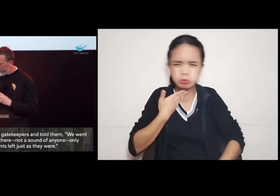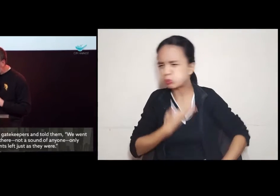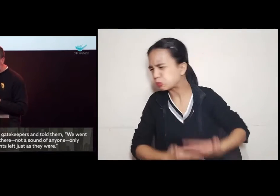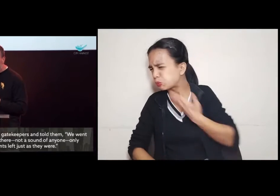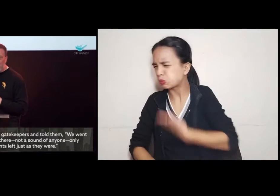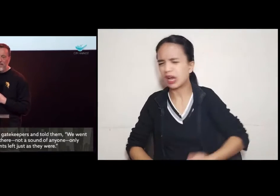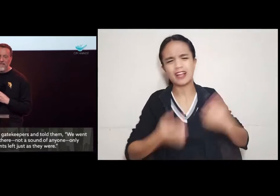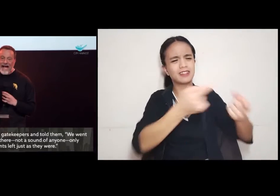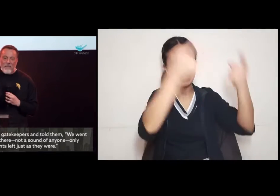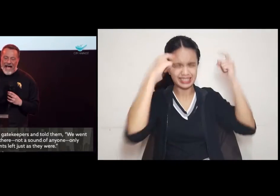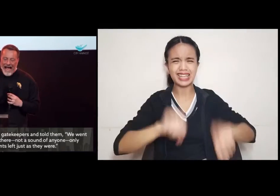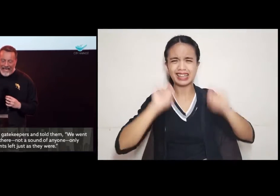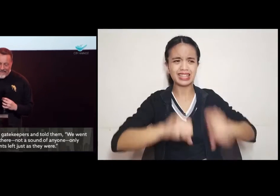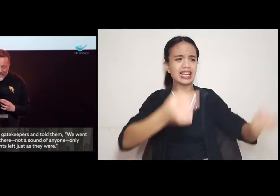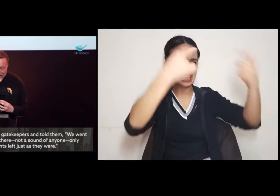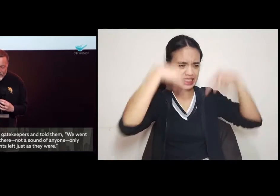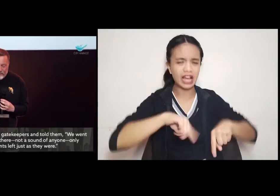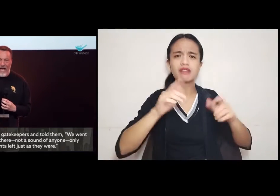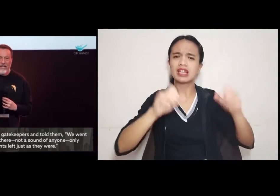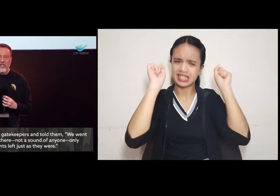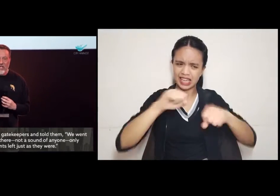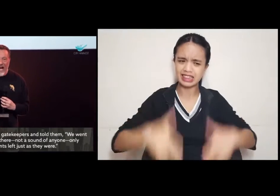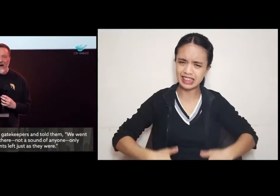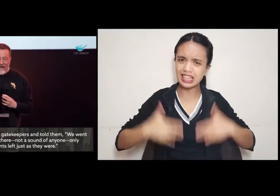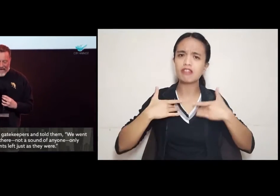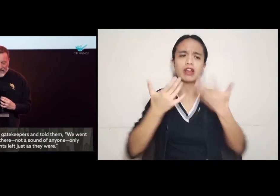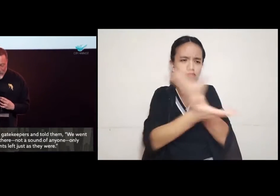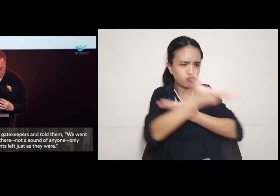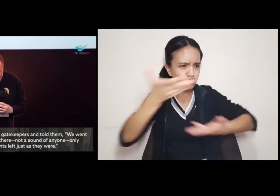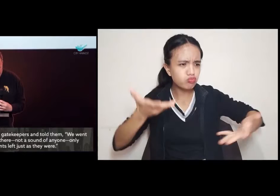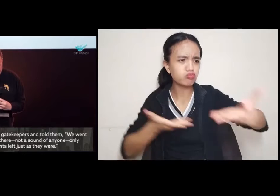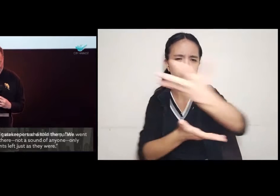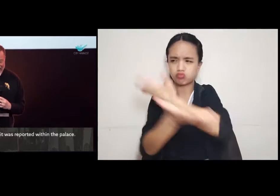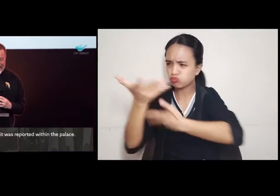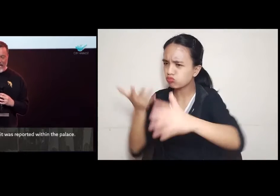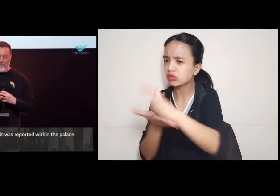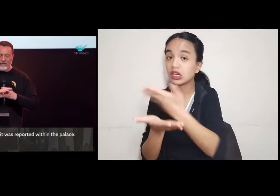this famine, that you can come and live and share in the